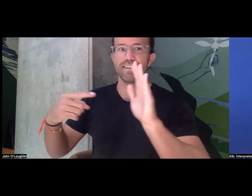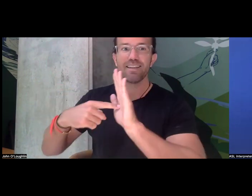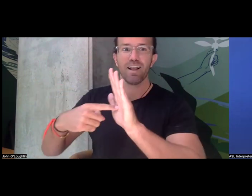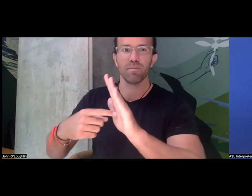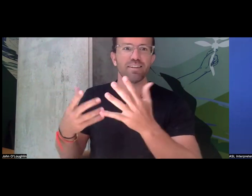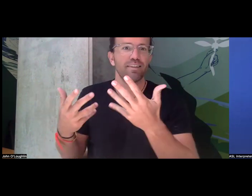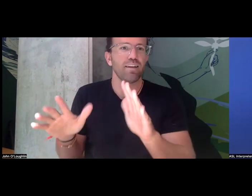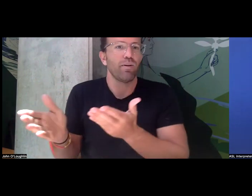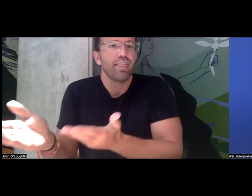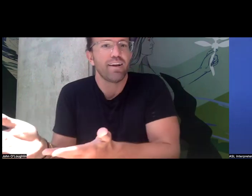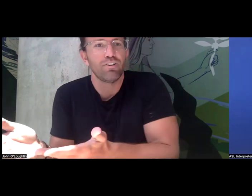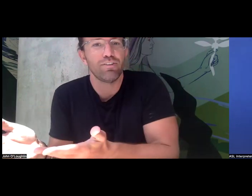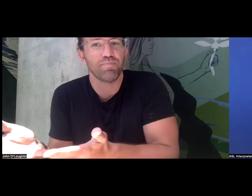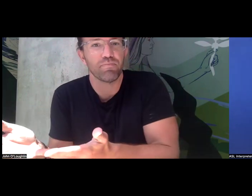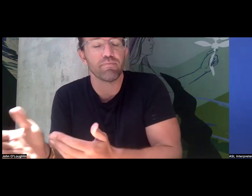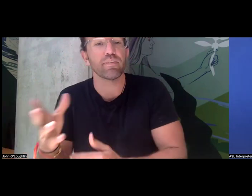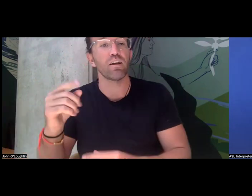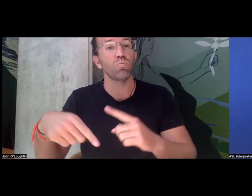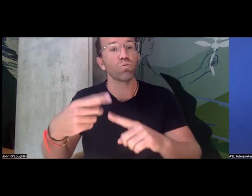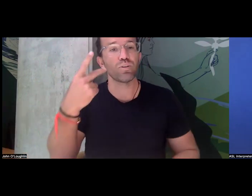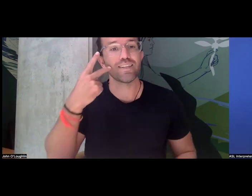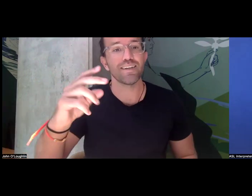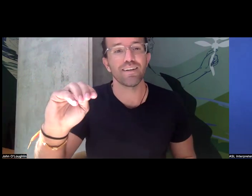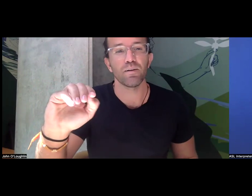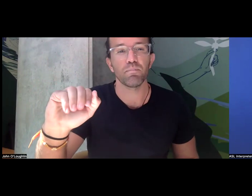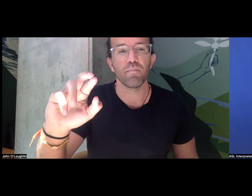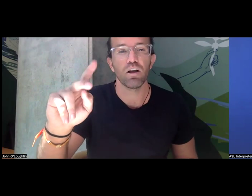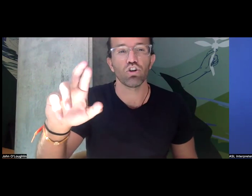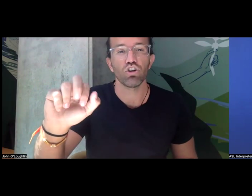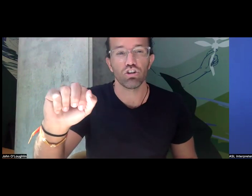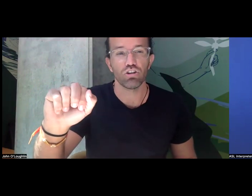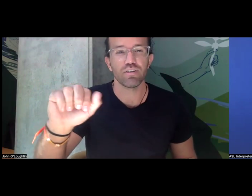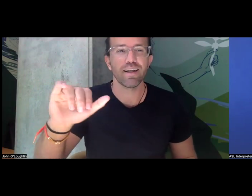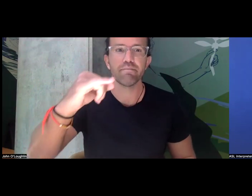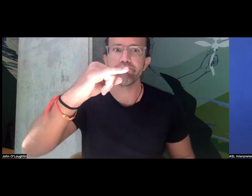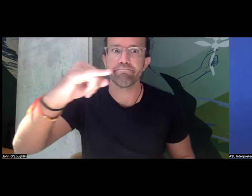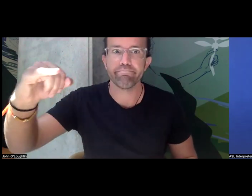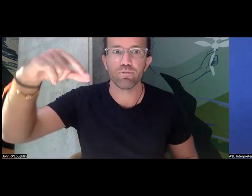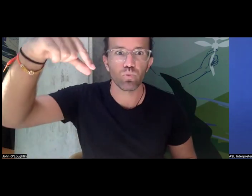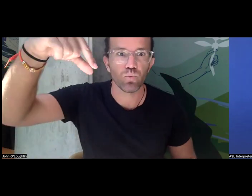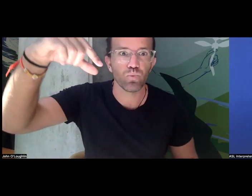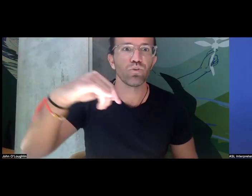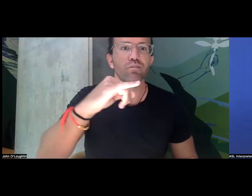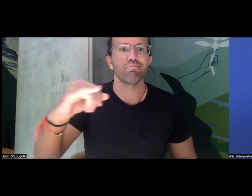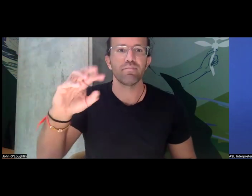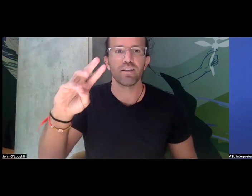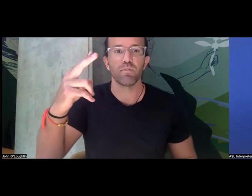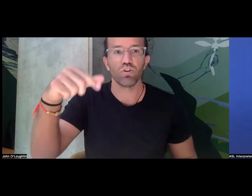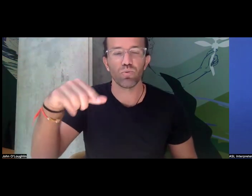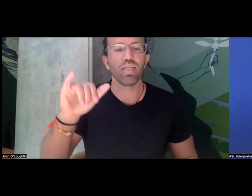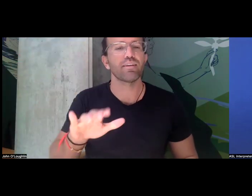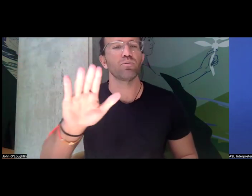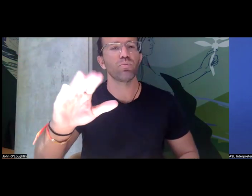the video. So you'll see my signing examples. They're already there of the scripts. And you'll see the markers such as like